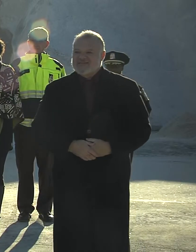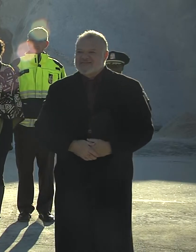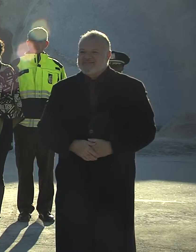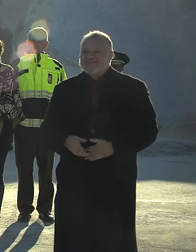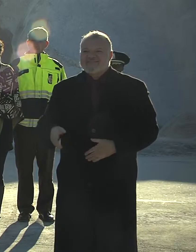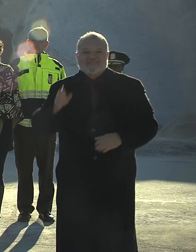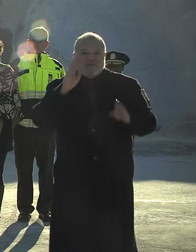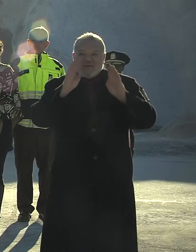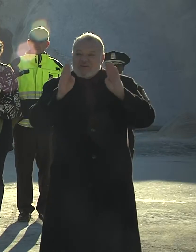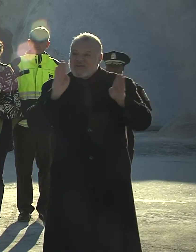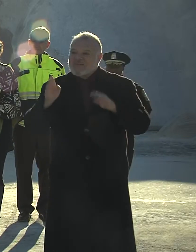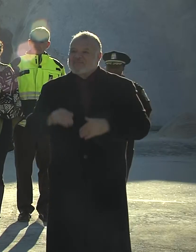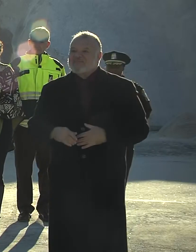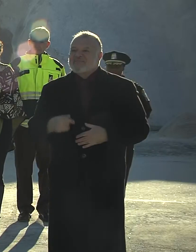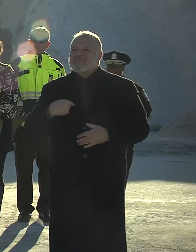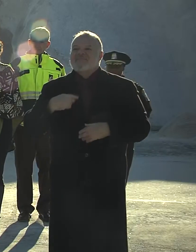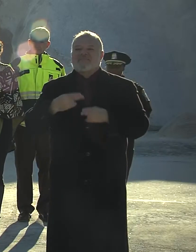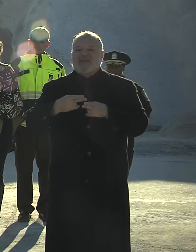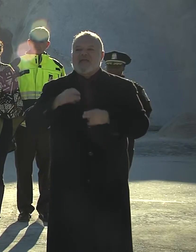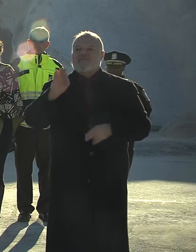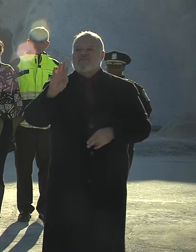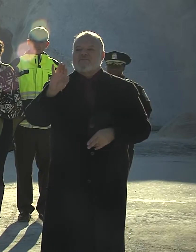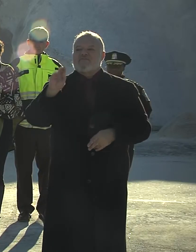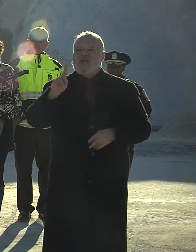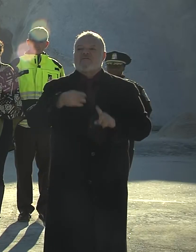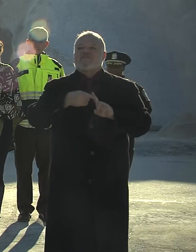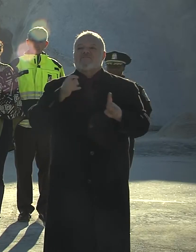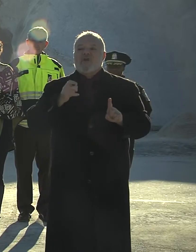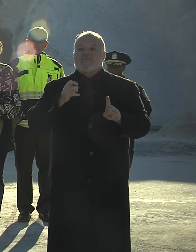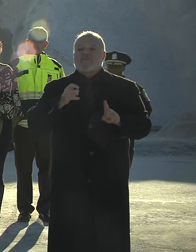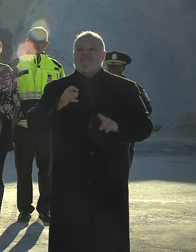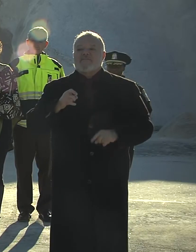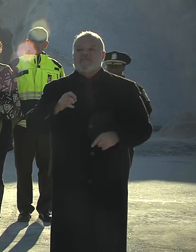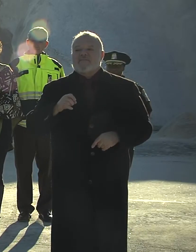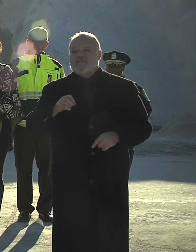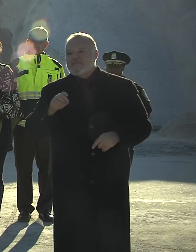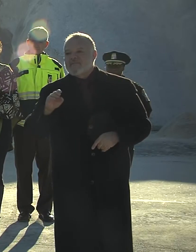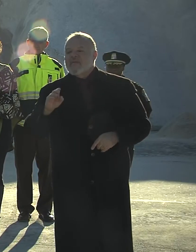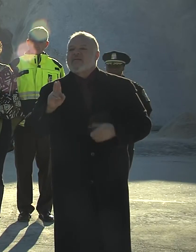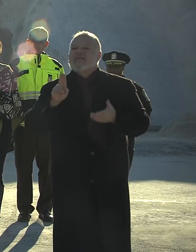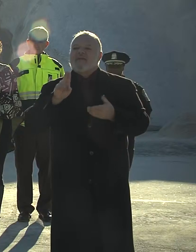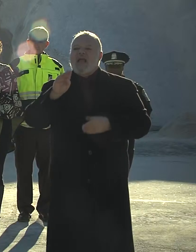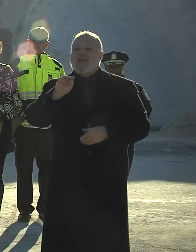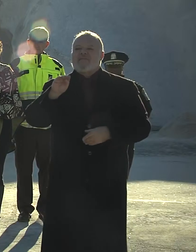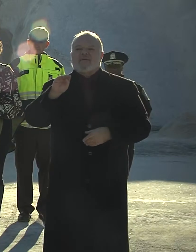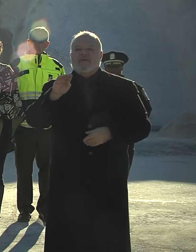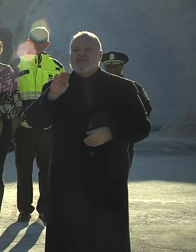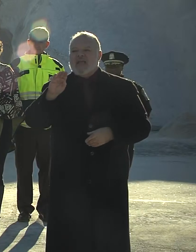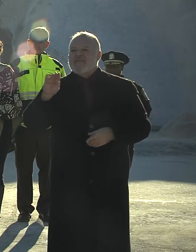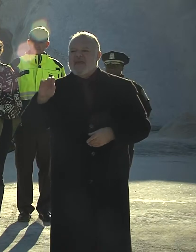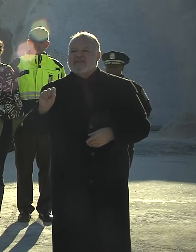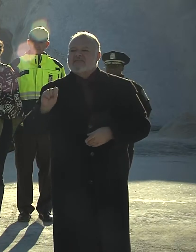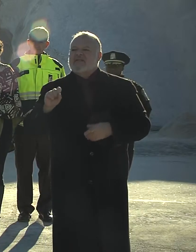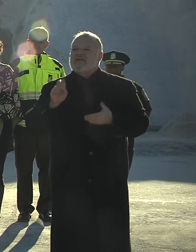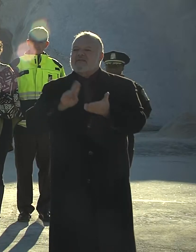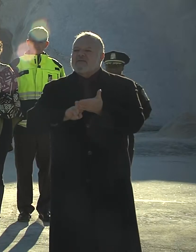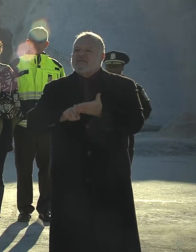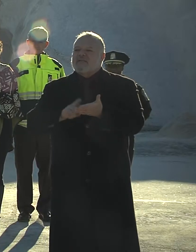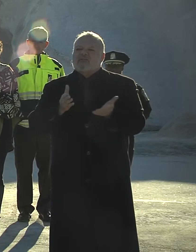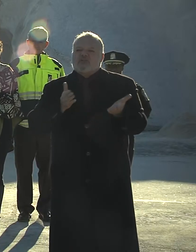Hi, Frank Alford from NS Contracting. We got awarded stairs and pathway, and